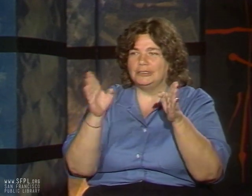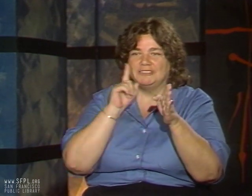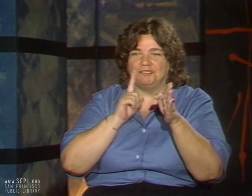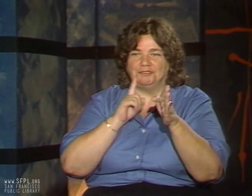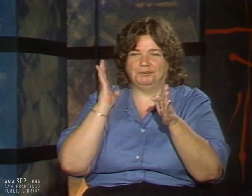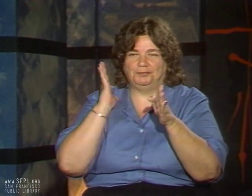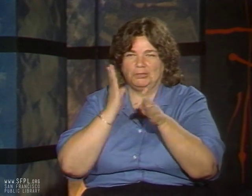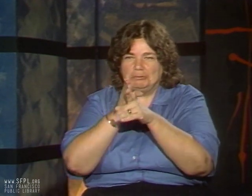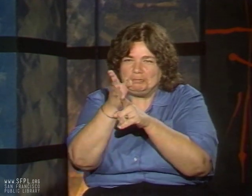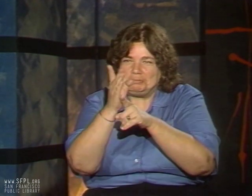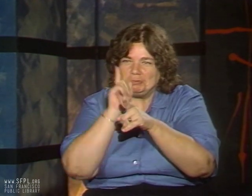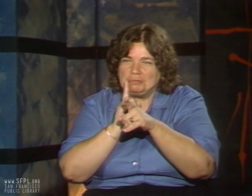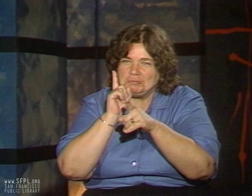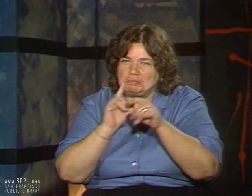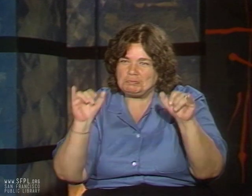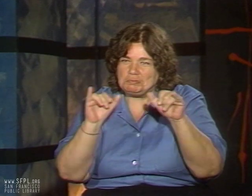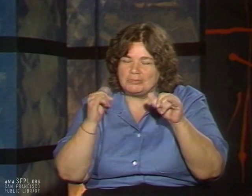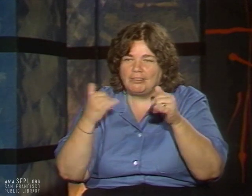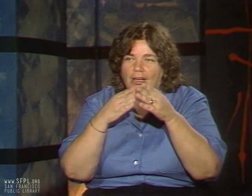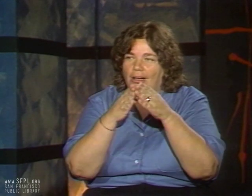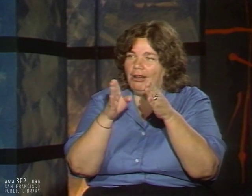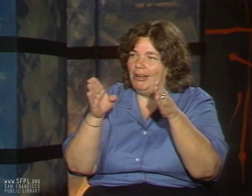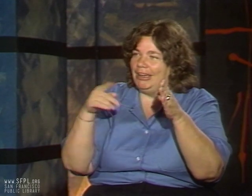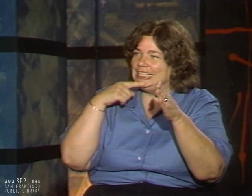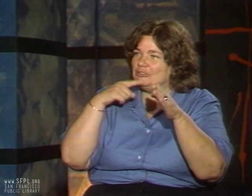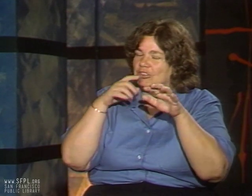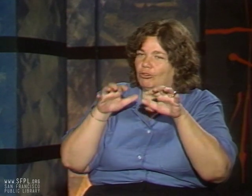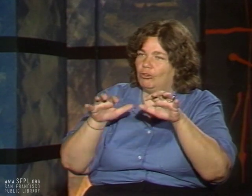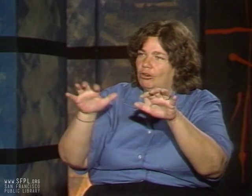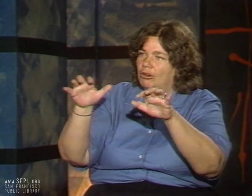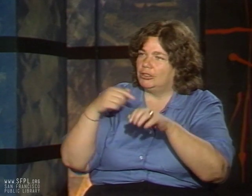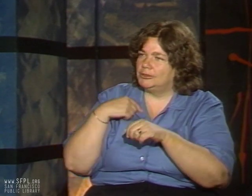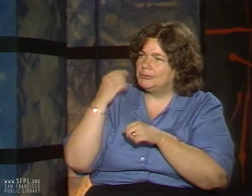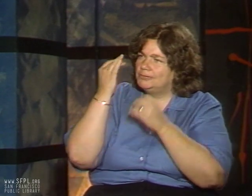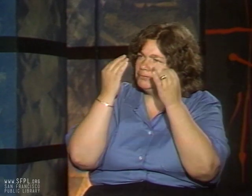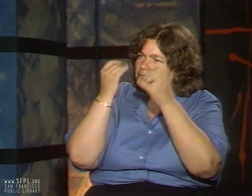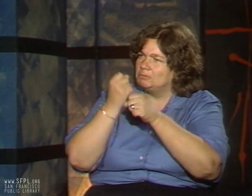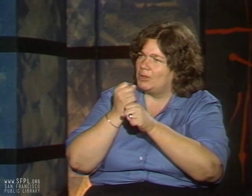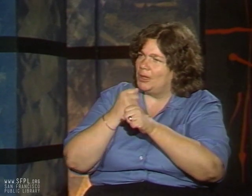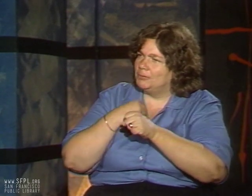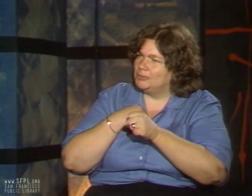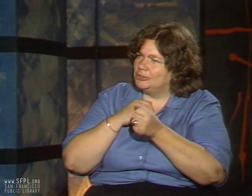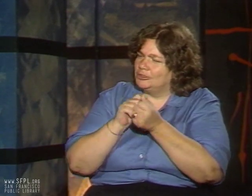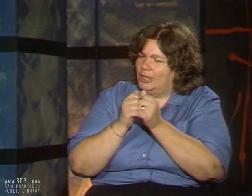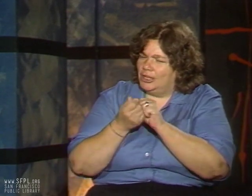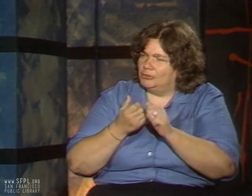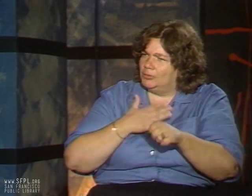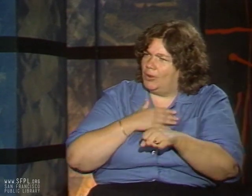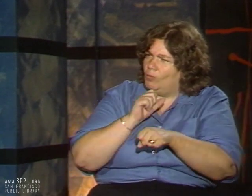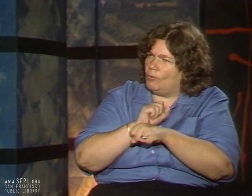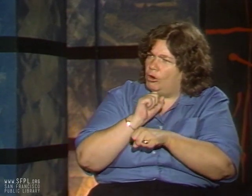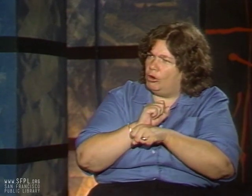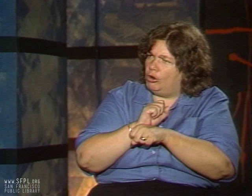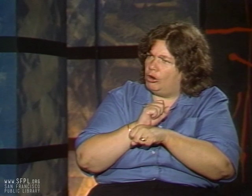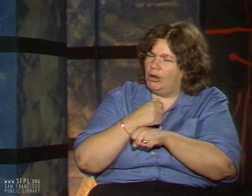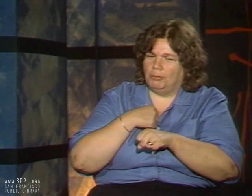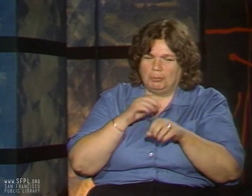of interesting. Being with NTD expanded the scope of my work. All I had ever done was perform for deaf audiences. Now I had to